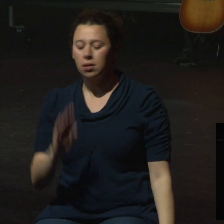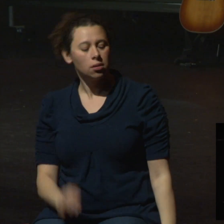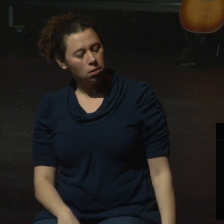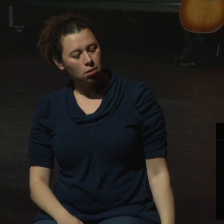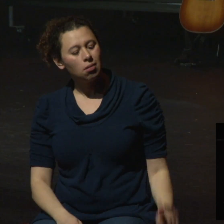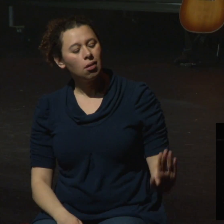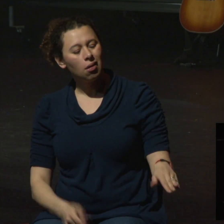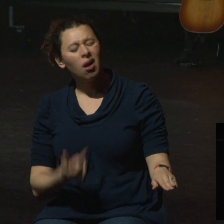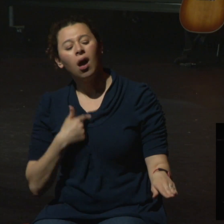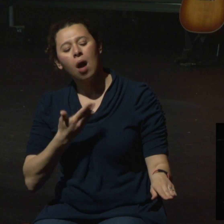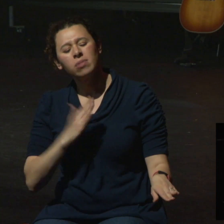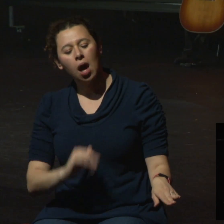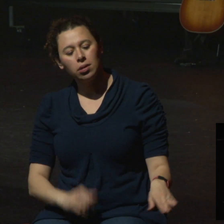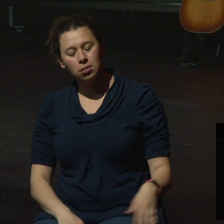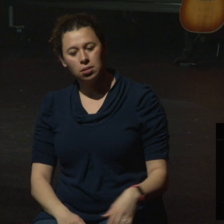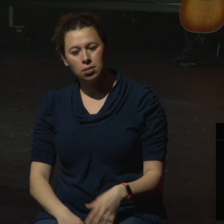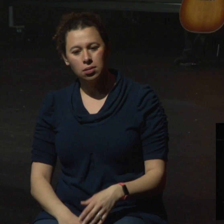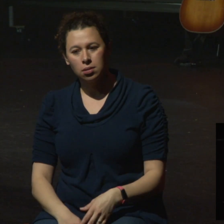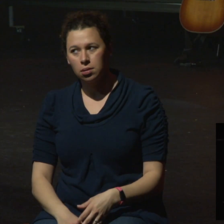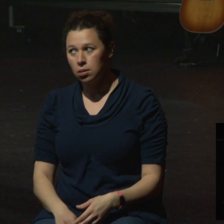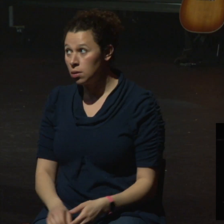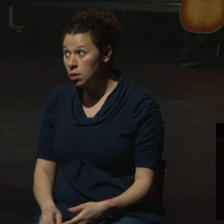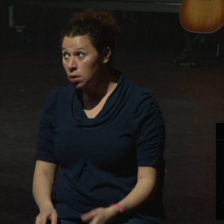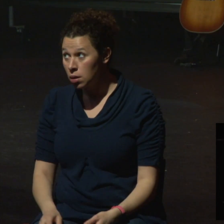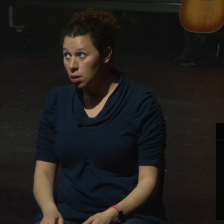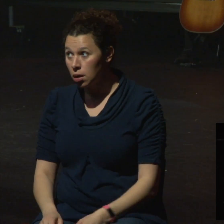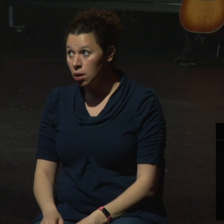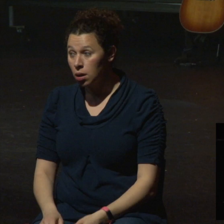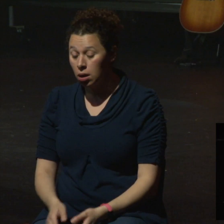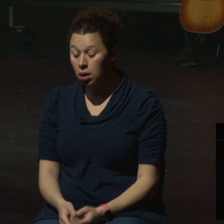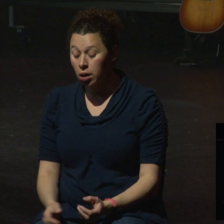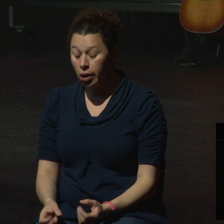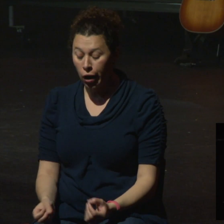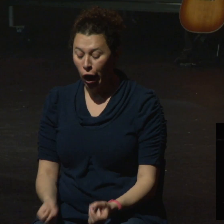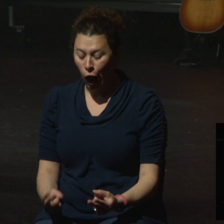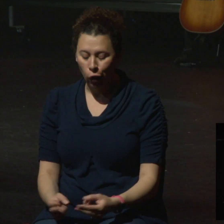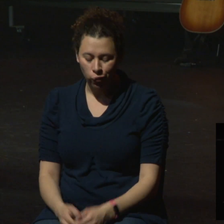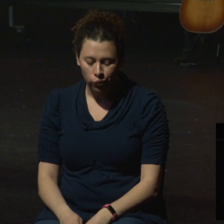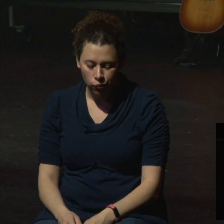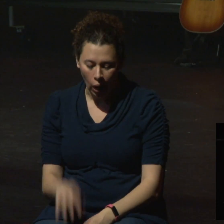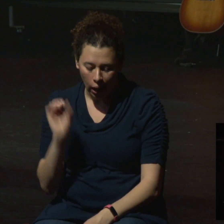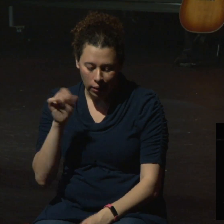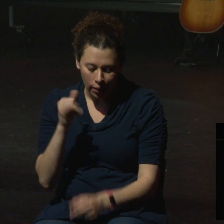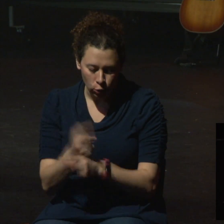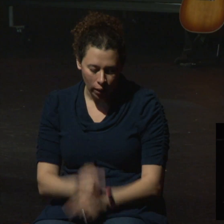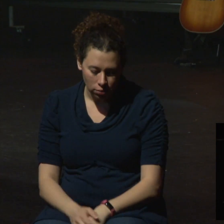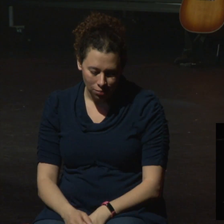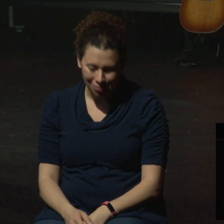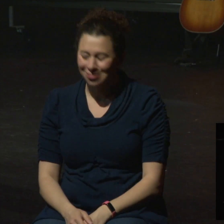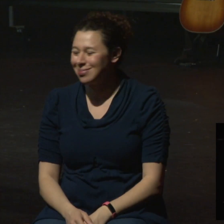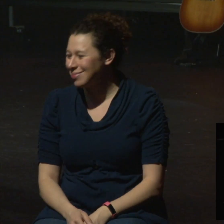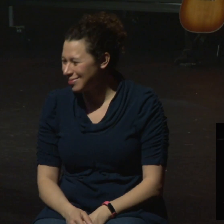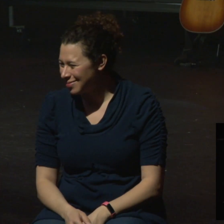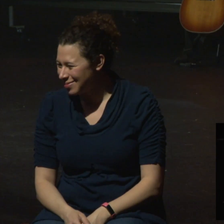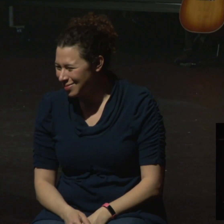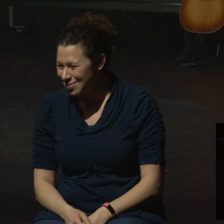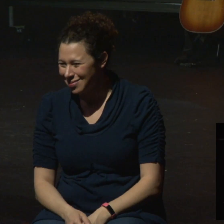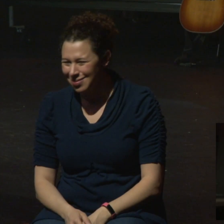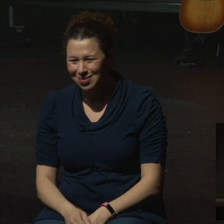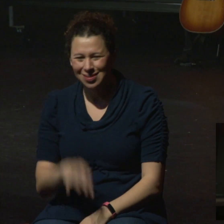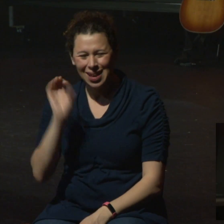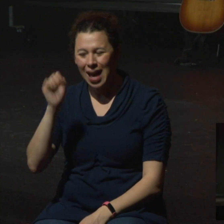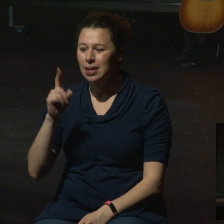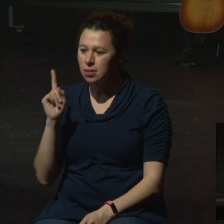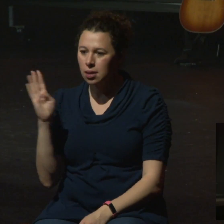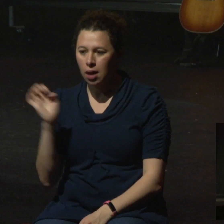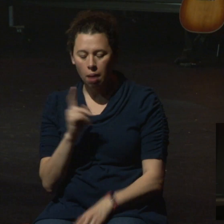don't forget I'm God. Oh, yeah. Had to come in and reassure him that all is well. Hey, I got you.